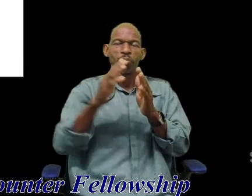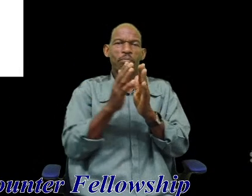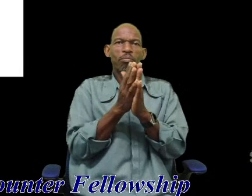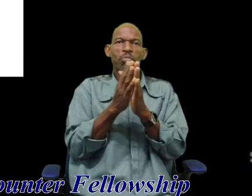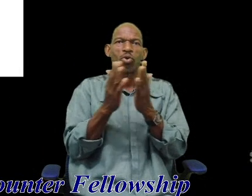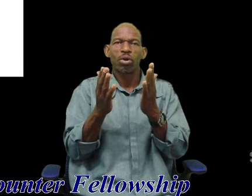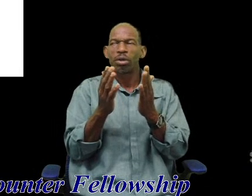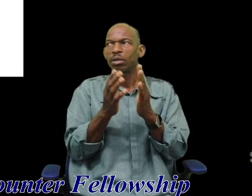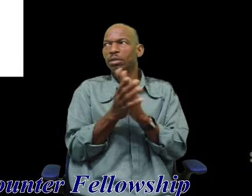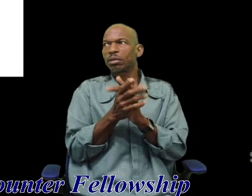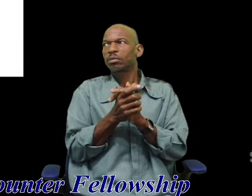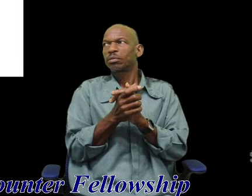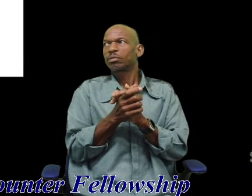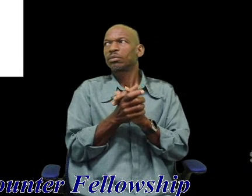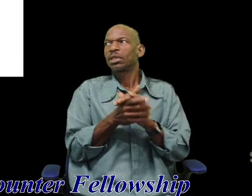is not a sentence,